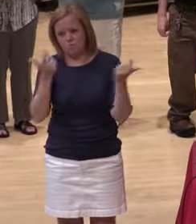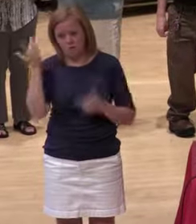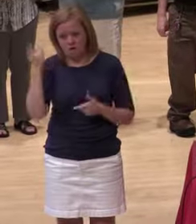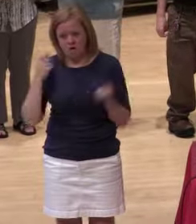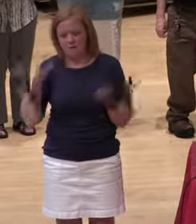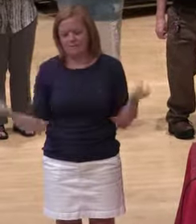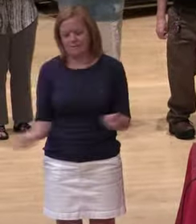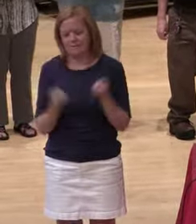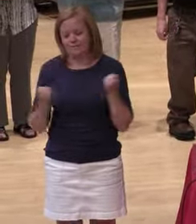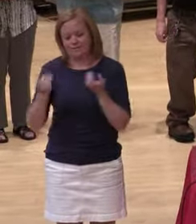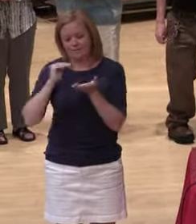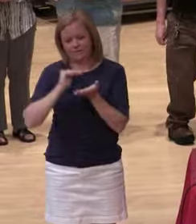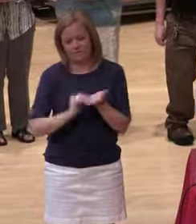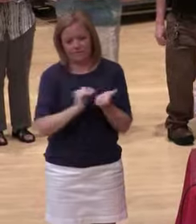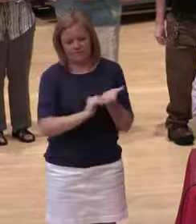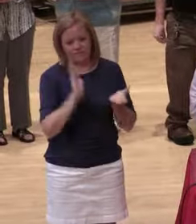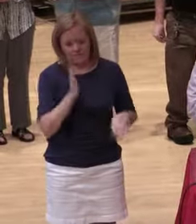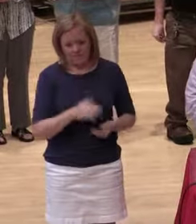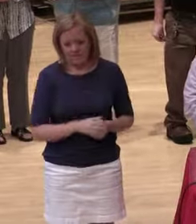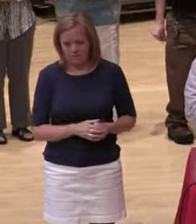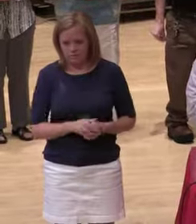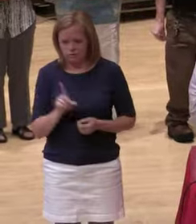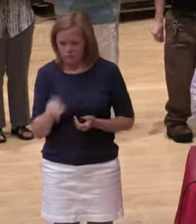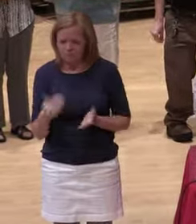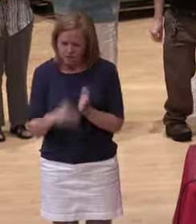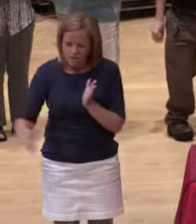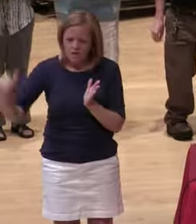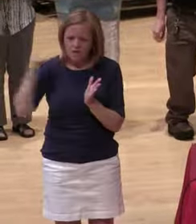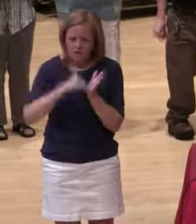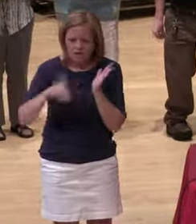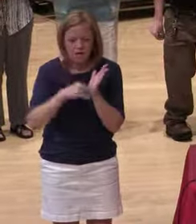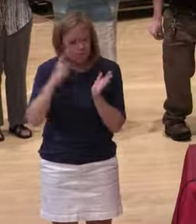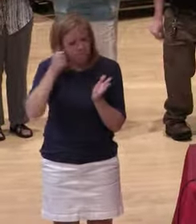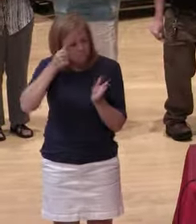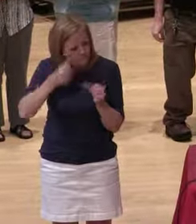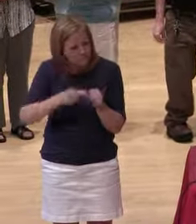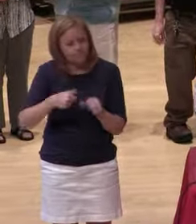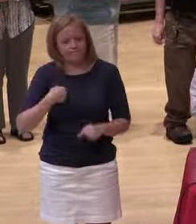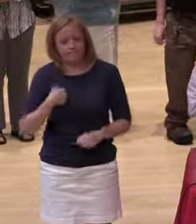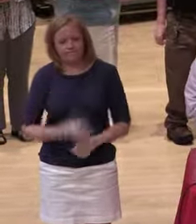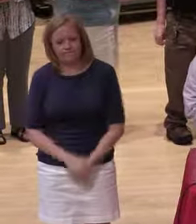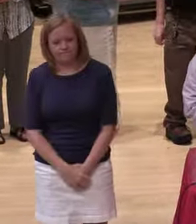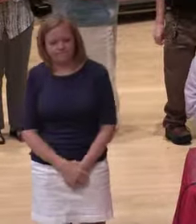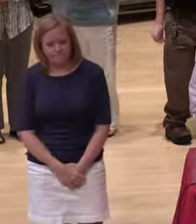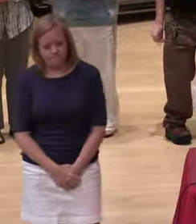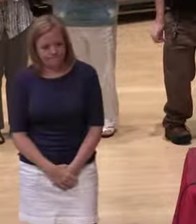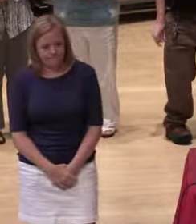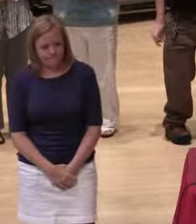so that sins may be forgiven. Do this in memory of me.